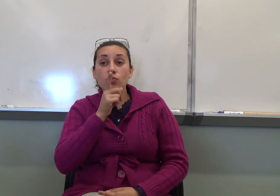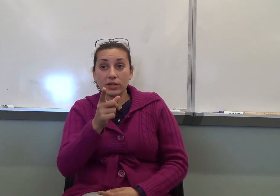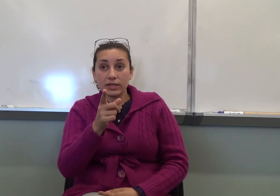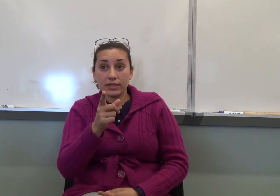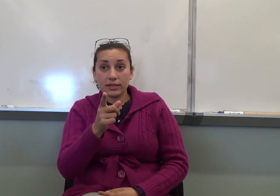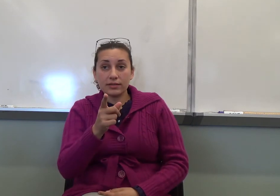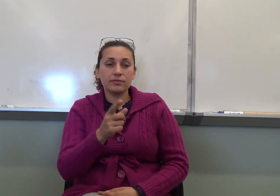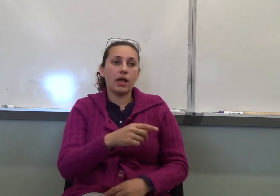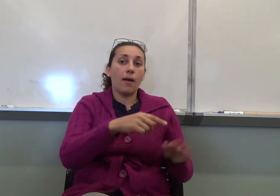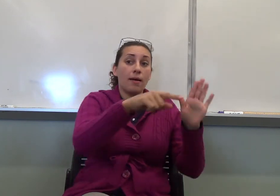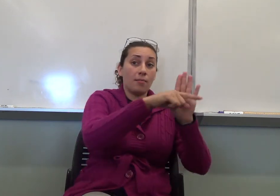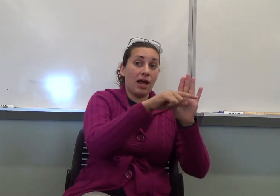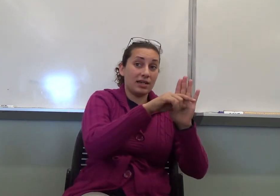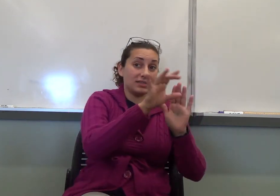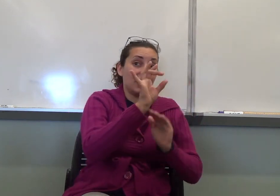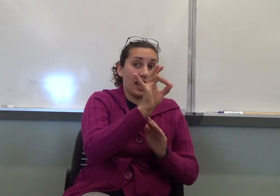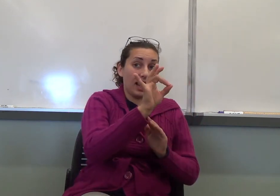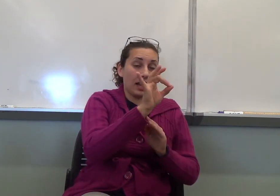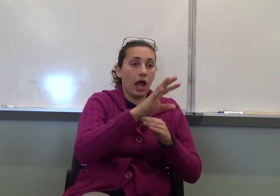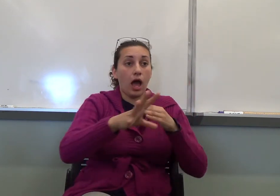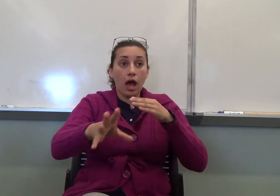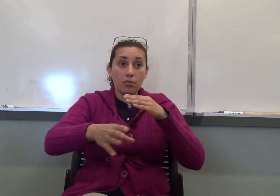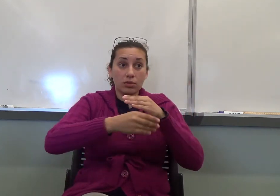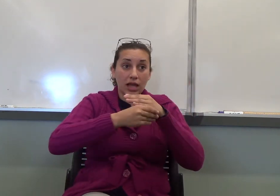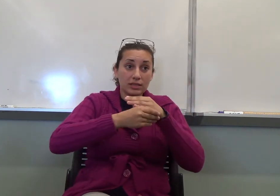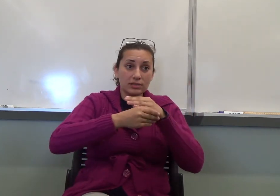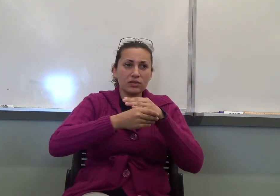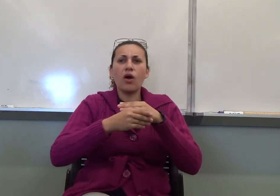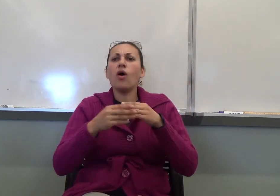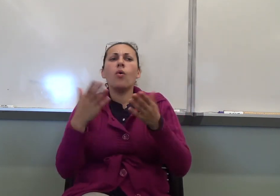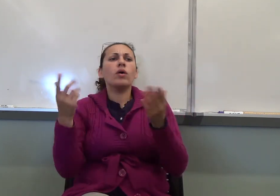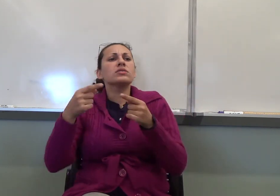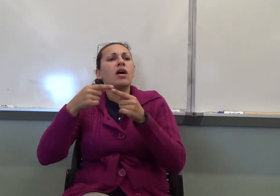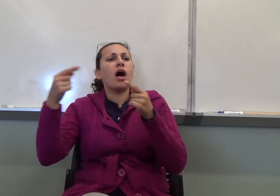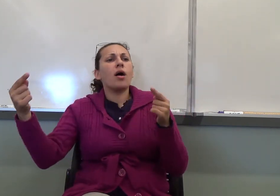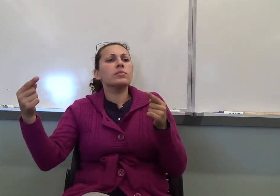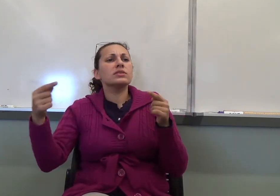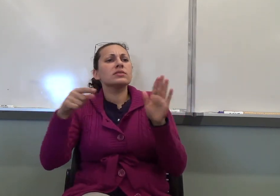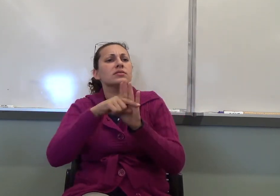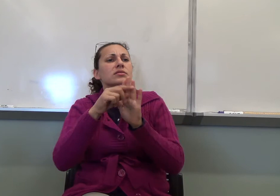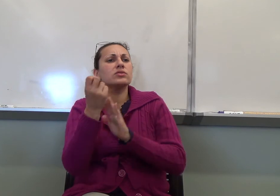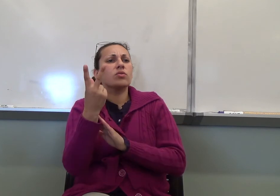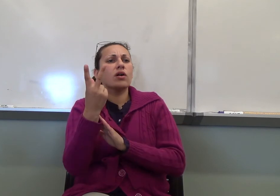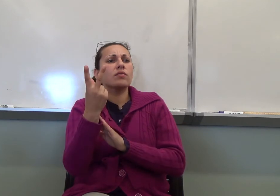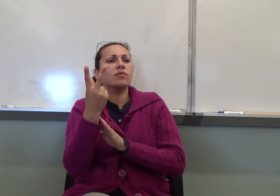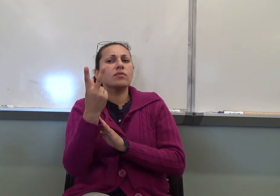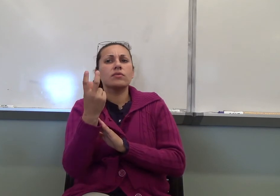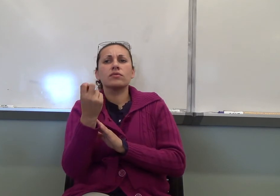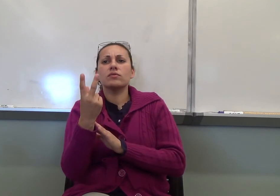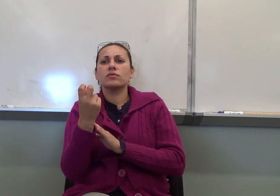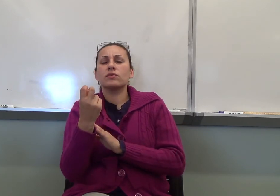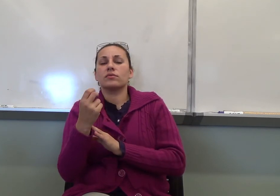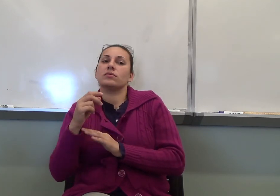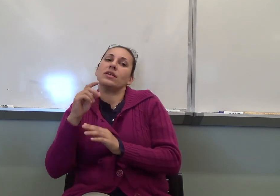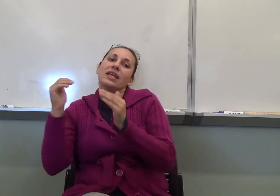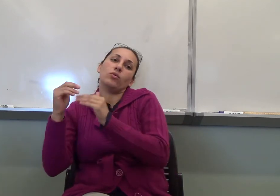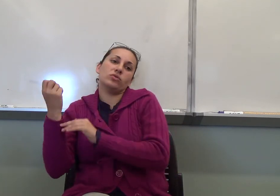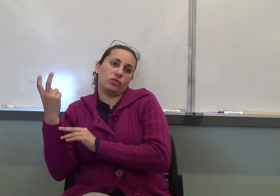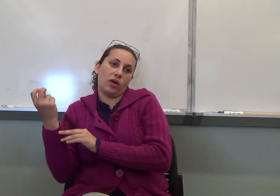is a negative 12. Now I'm back into addition. Rule 1, because it's the same signs.